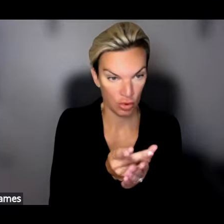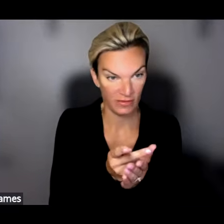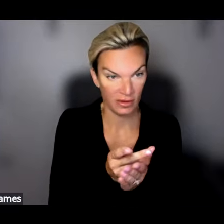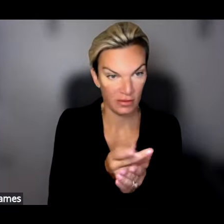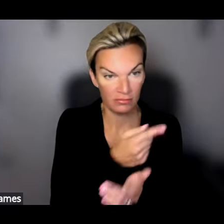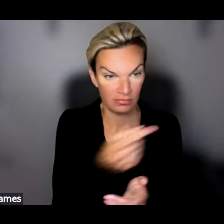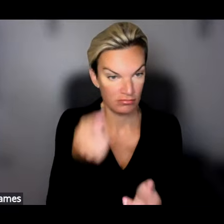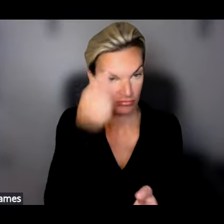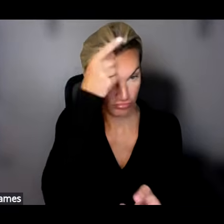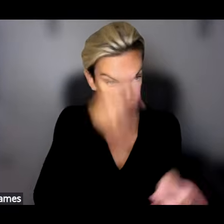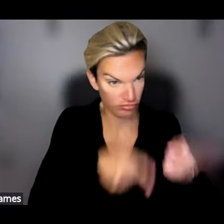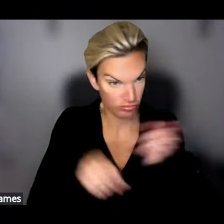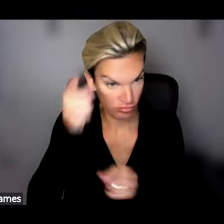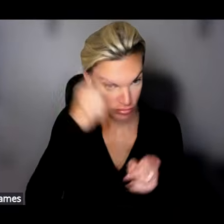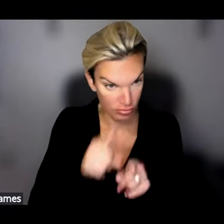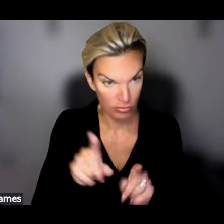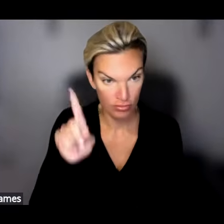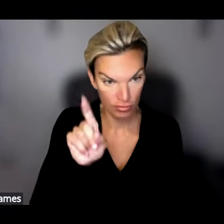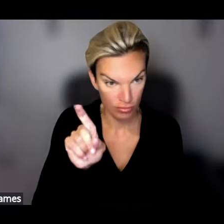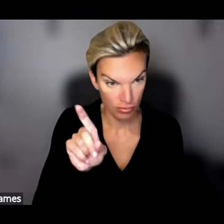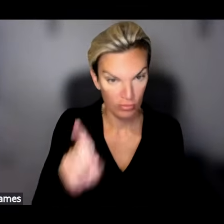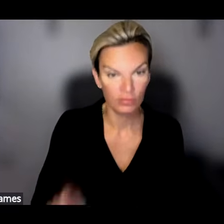favor? Aye. Aye.